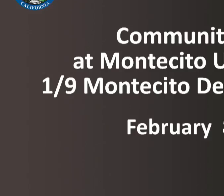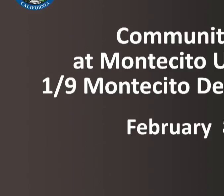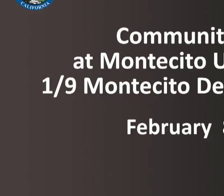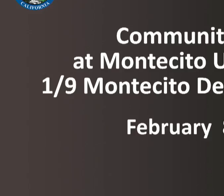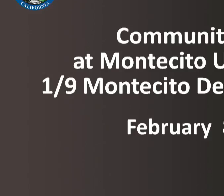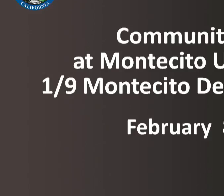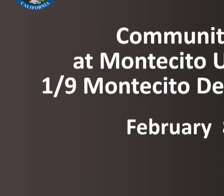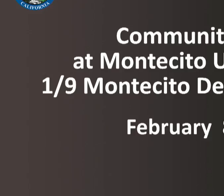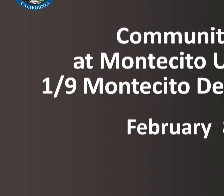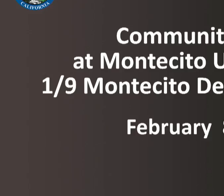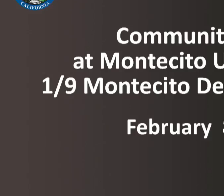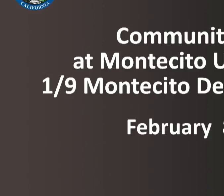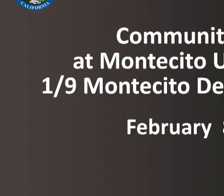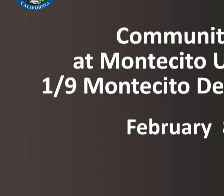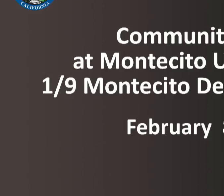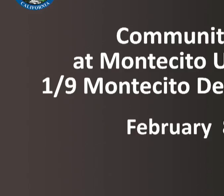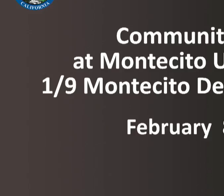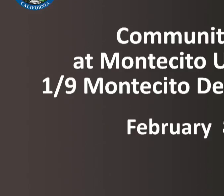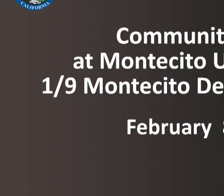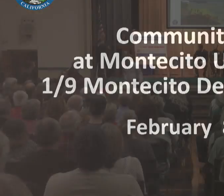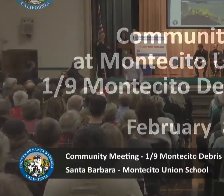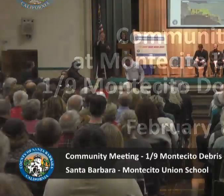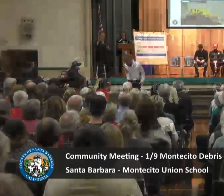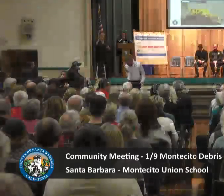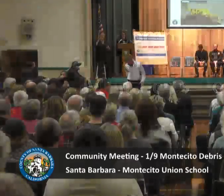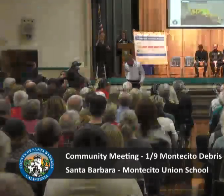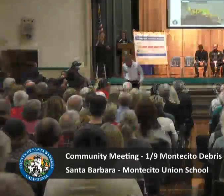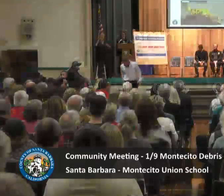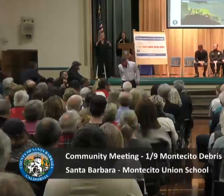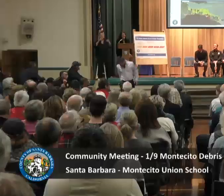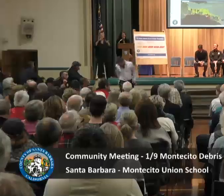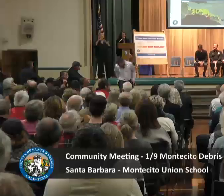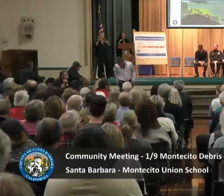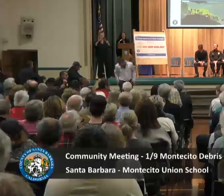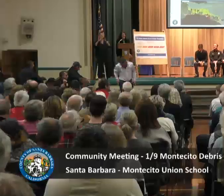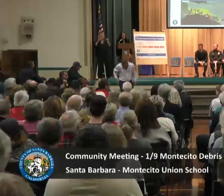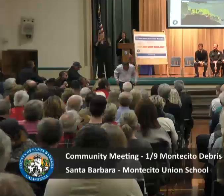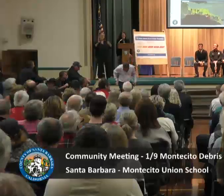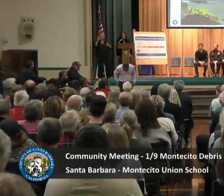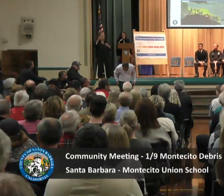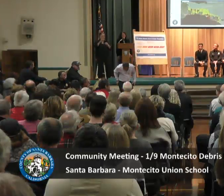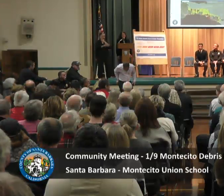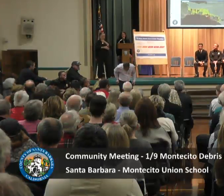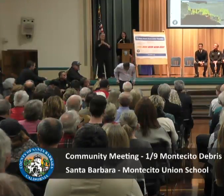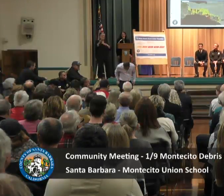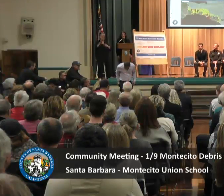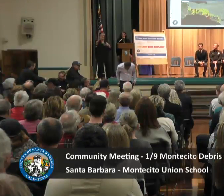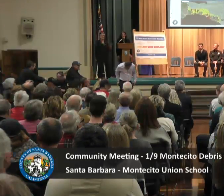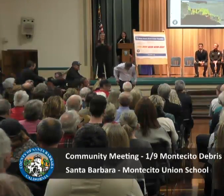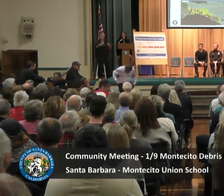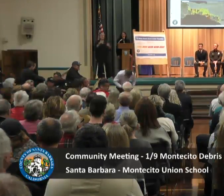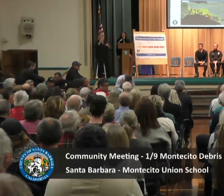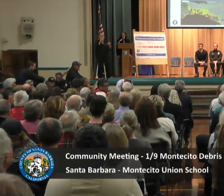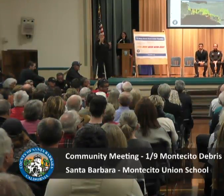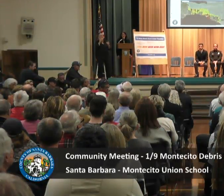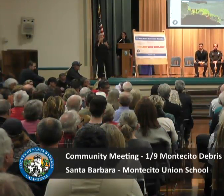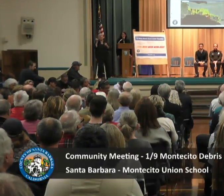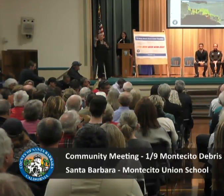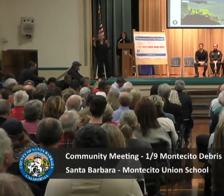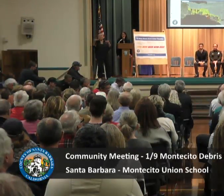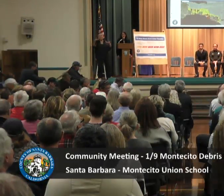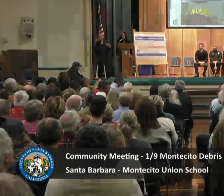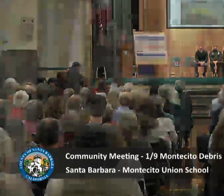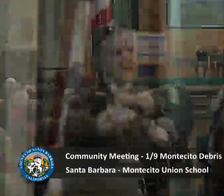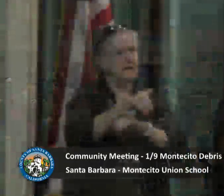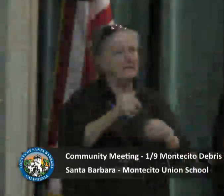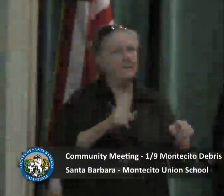Before we get started, I'll introduce myself. I'm Gina DePinto. I'm the Communications Manager for the County of Santa Barbara. And again, we wish to thank everyone for being here